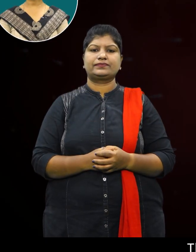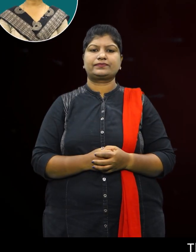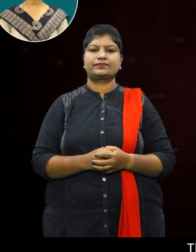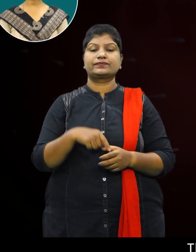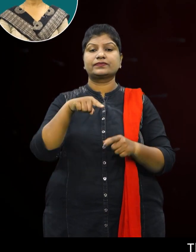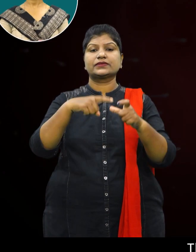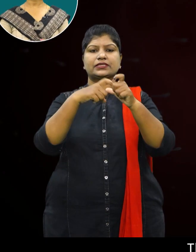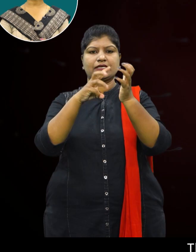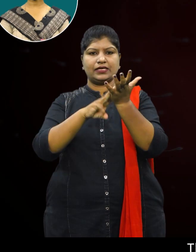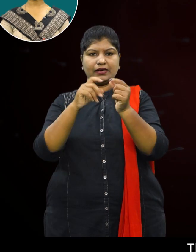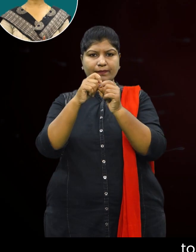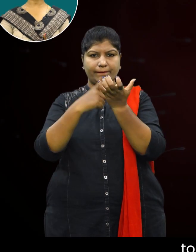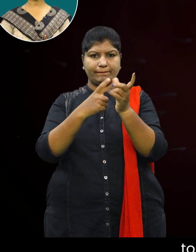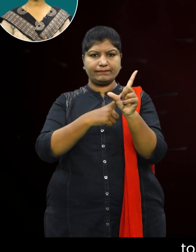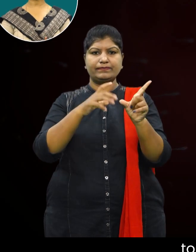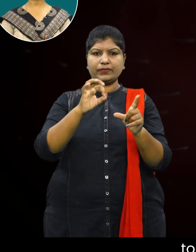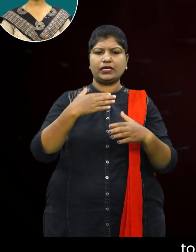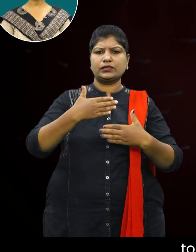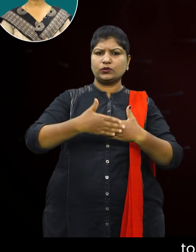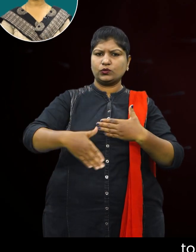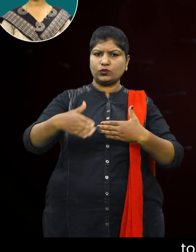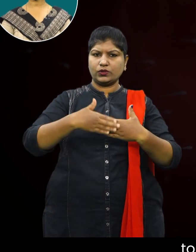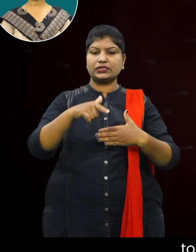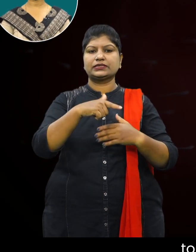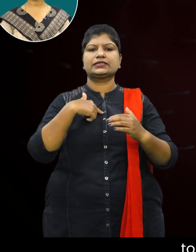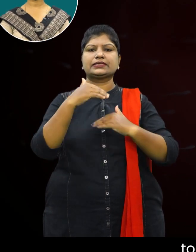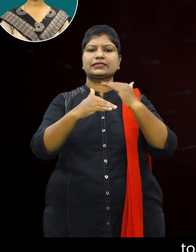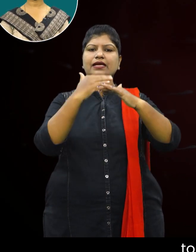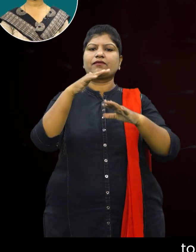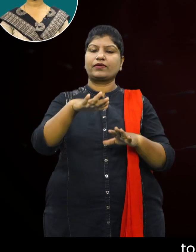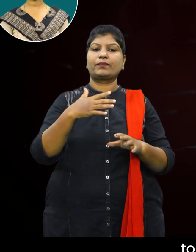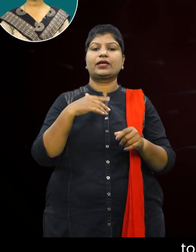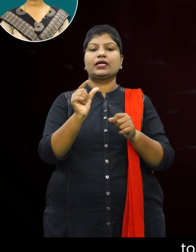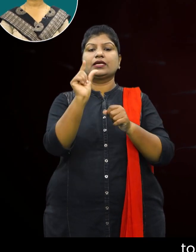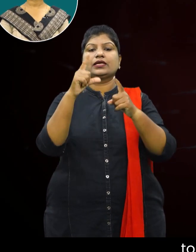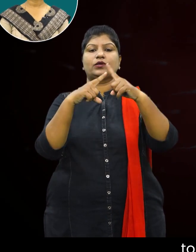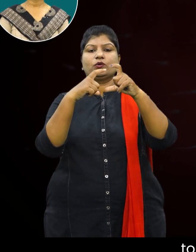The embryo continues to develop in the uterus.